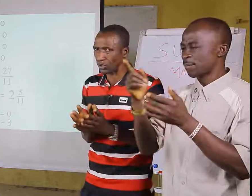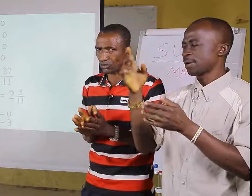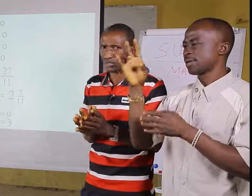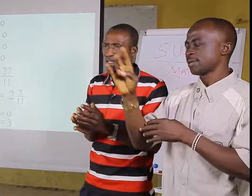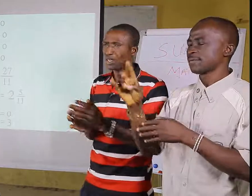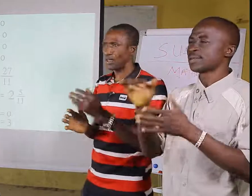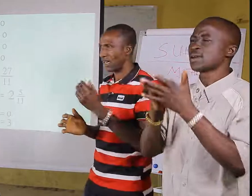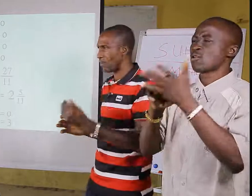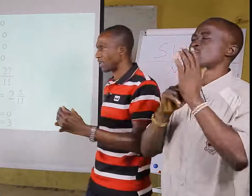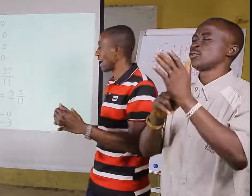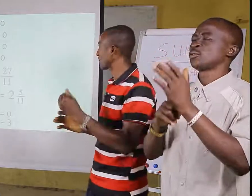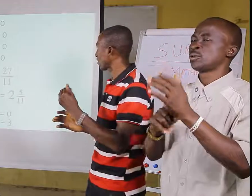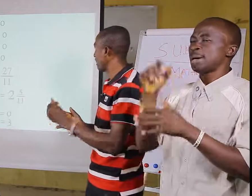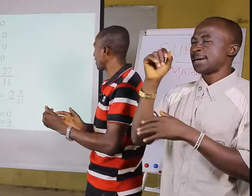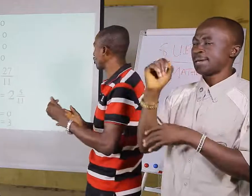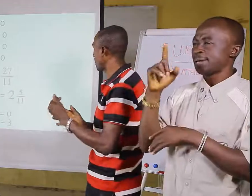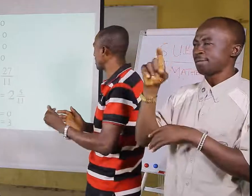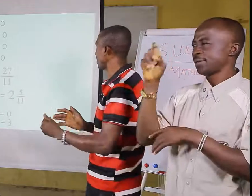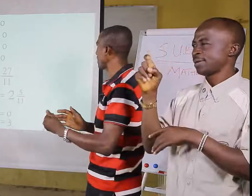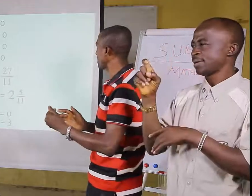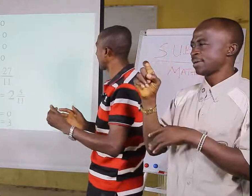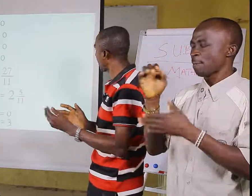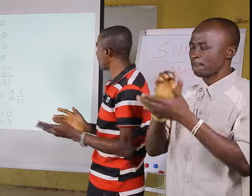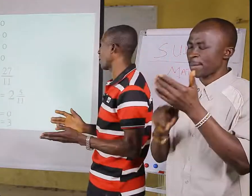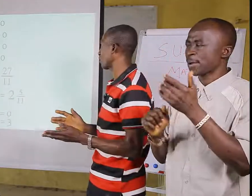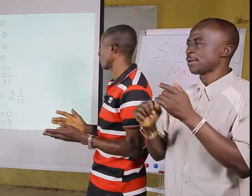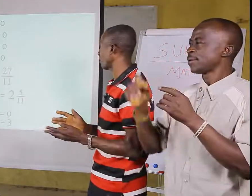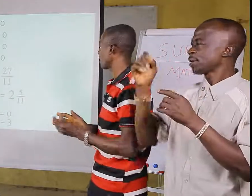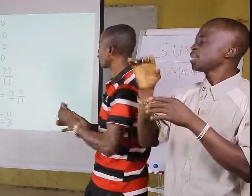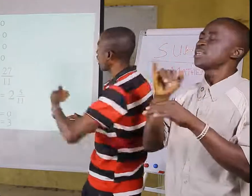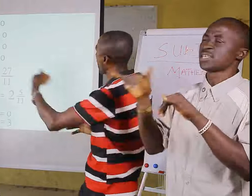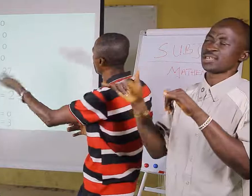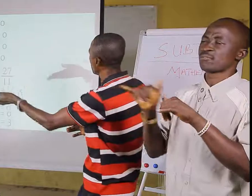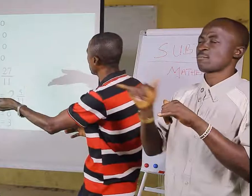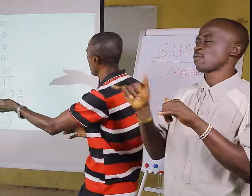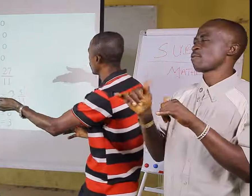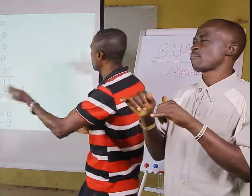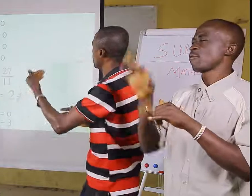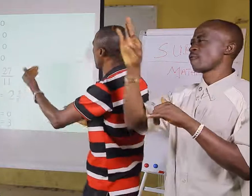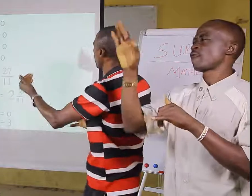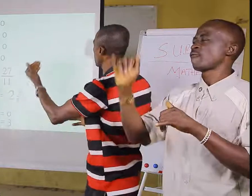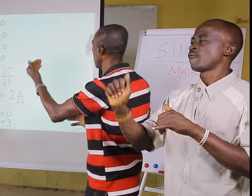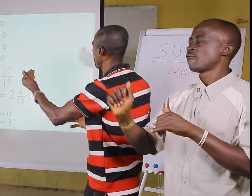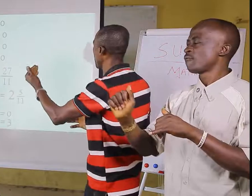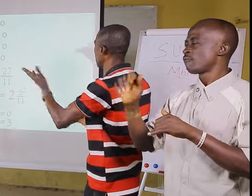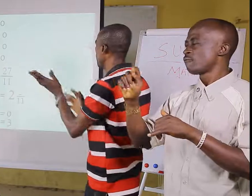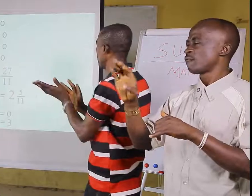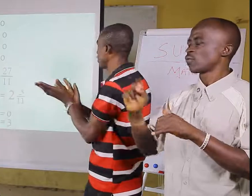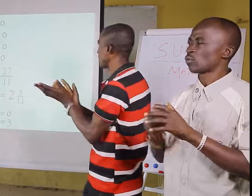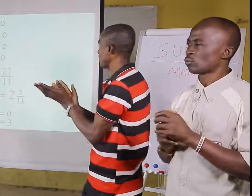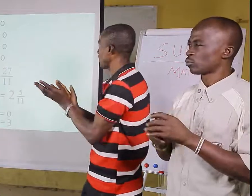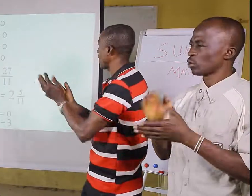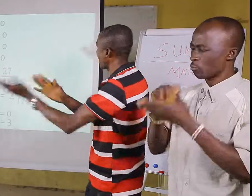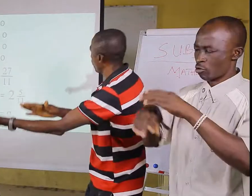That shows 11x minus 27 is a common factor. So I brought it out. I wrote 11x